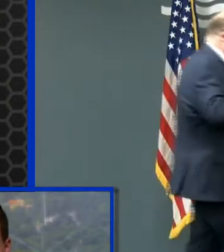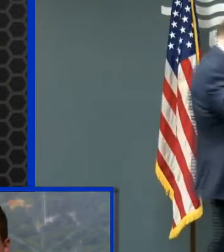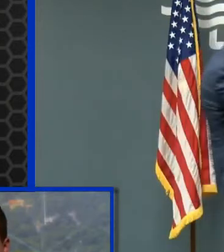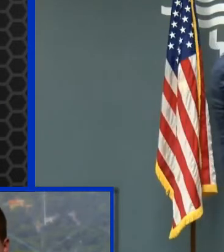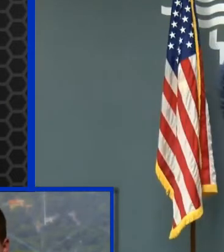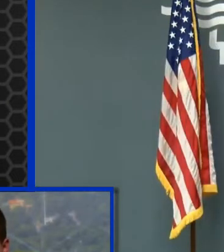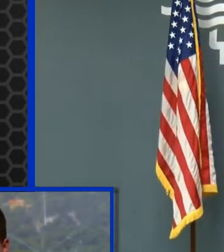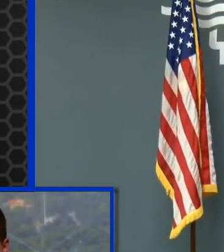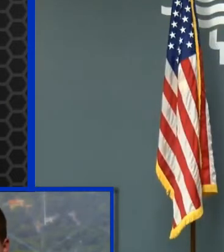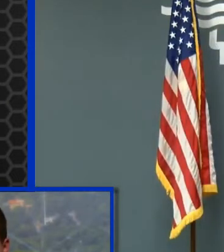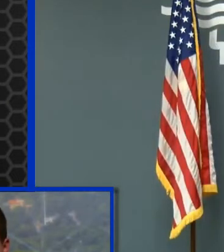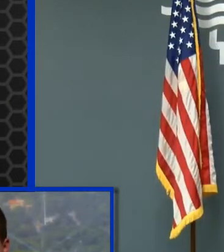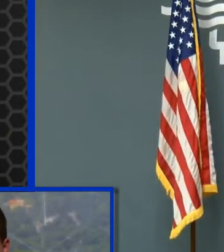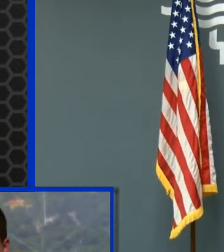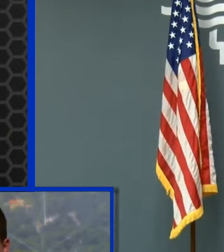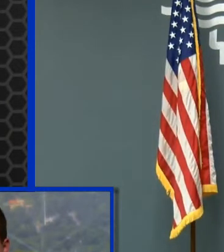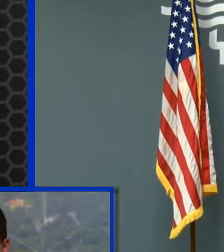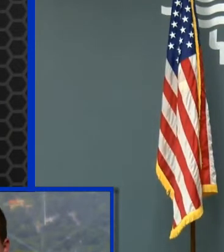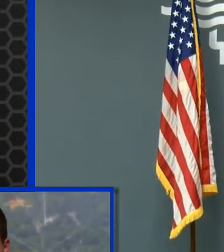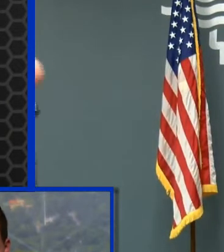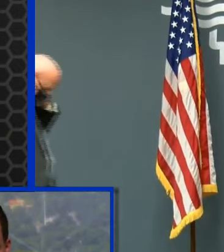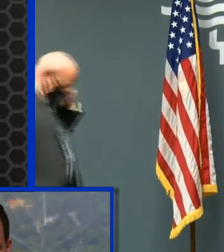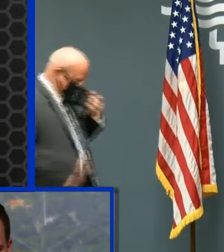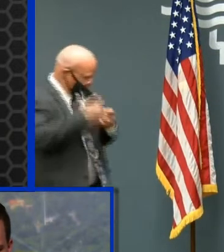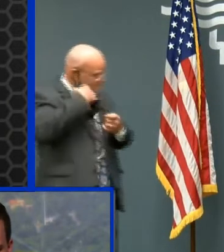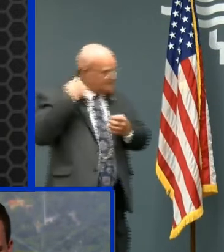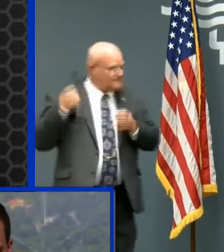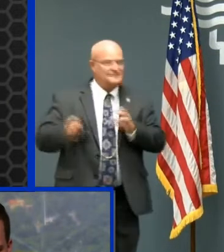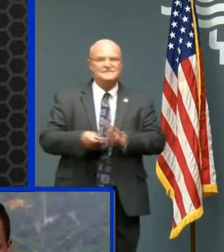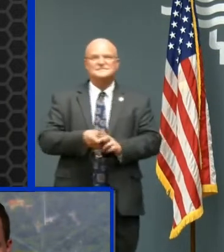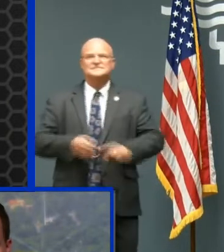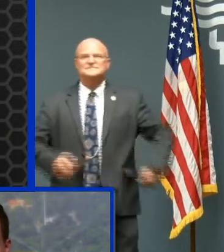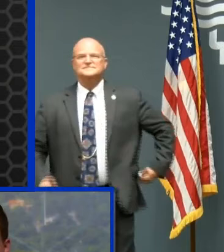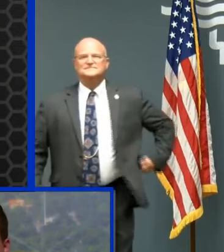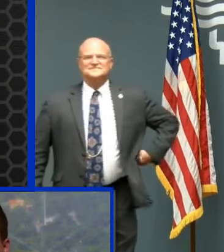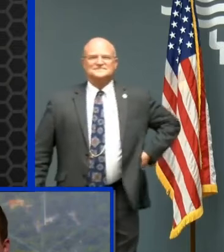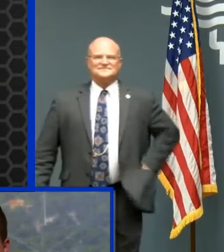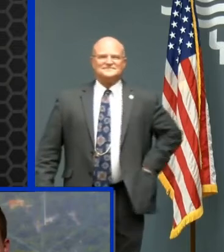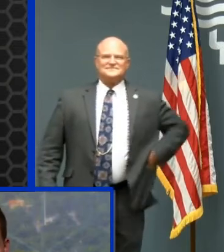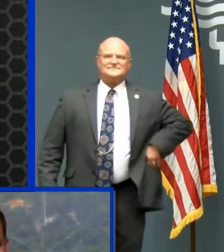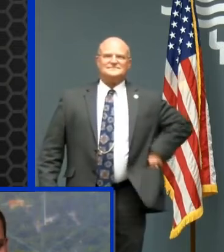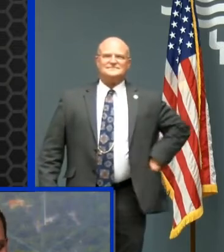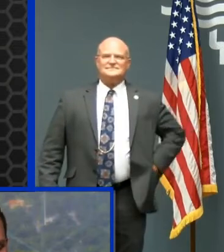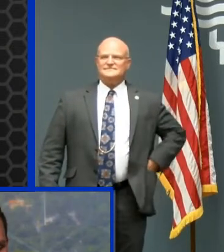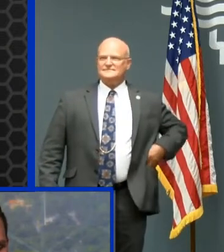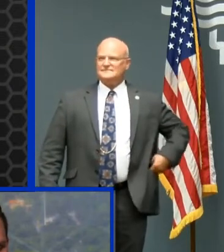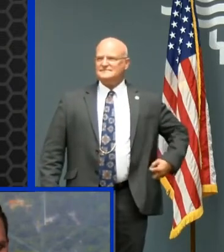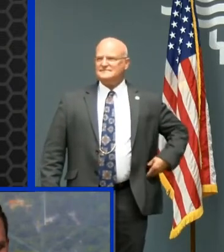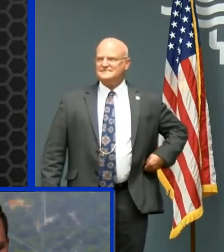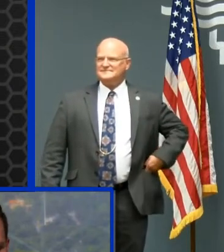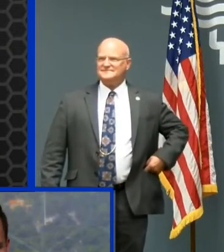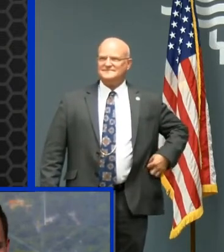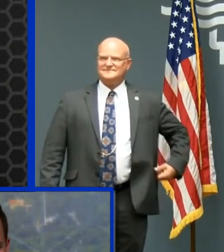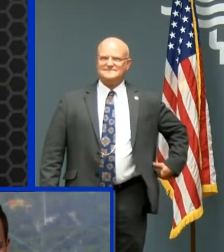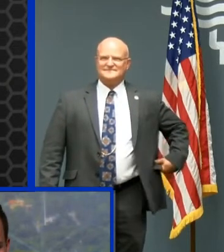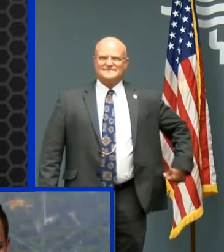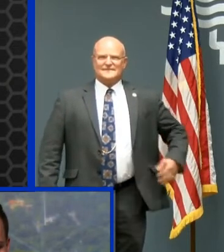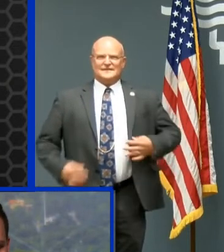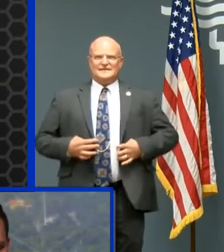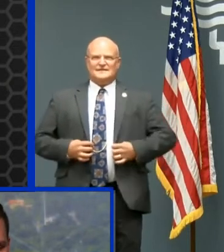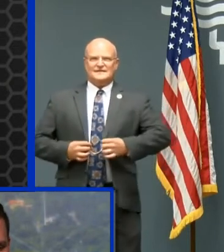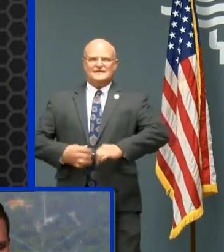see we are standing by. He's on the campus of Arkansas State University, and it looks like we are going to go ahead and take the governor.